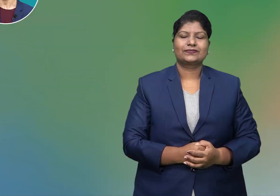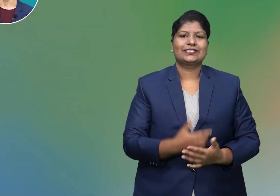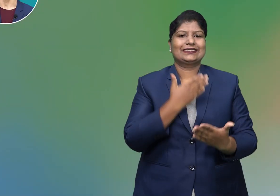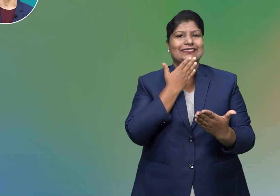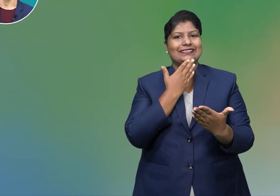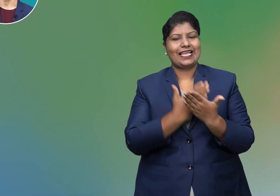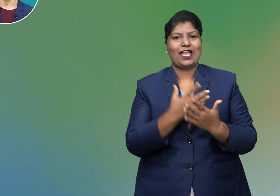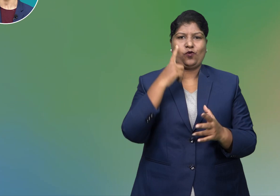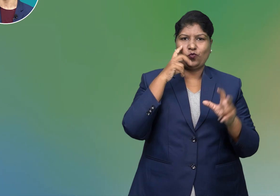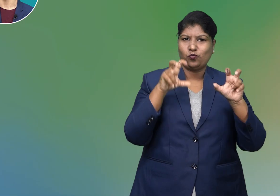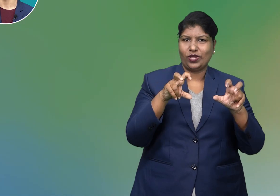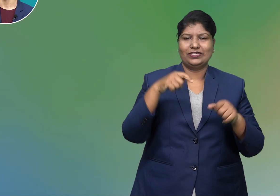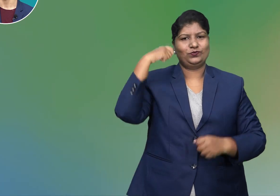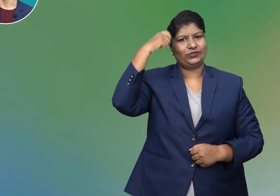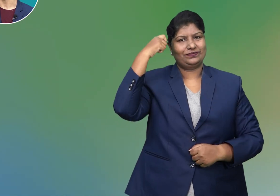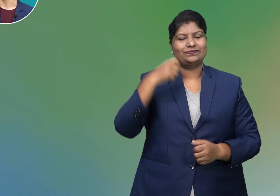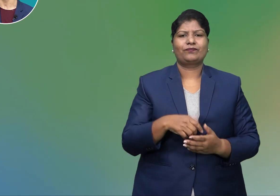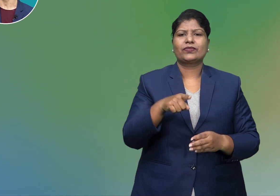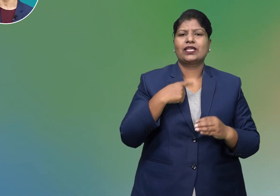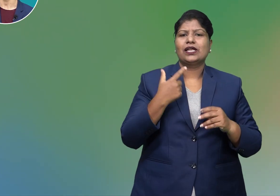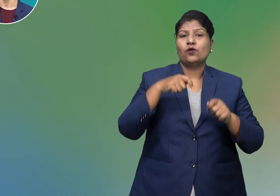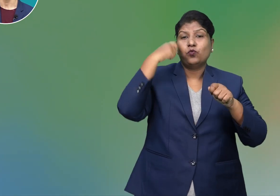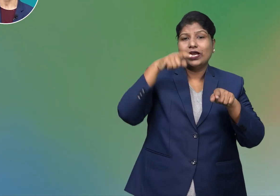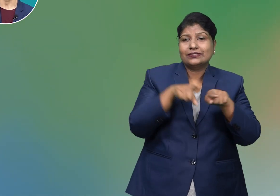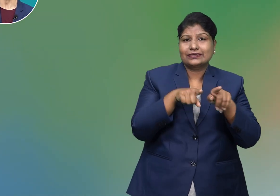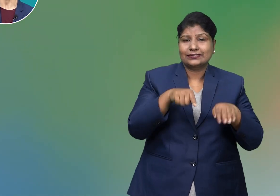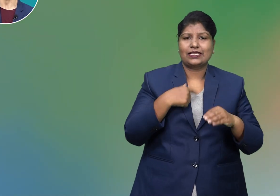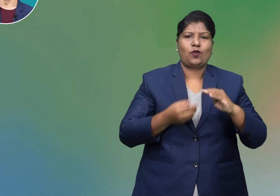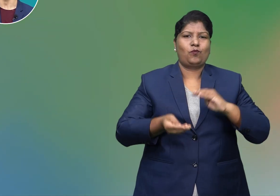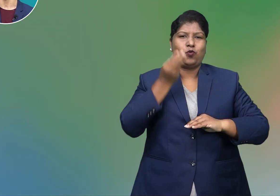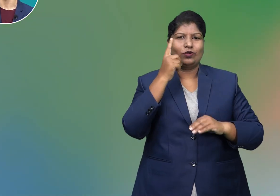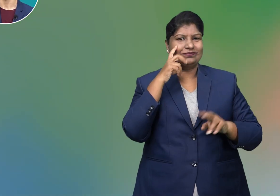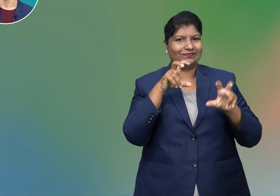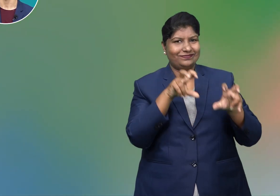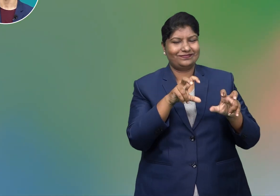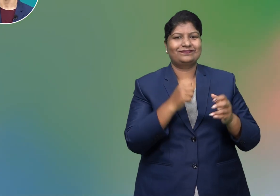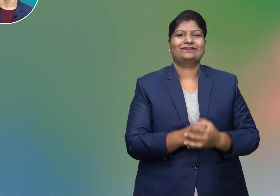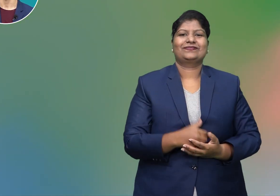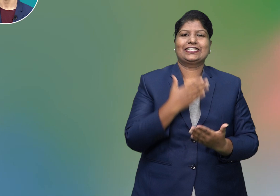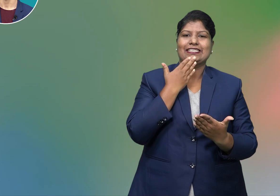Thank you for watching the video. For videos like this, stay tuned to this channel.